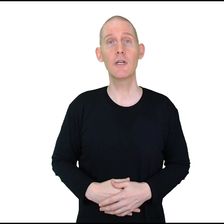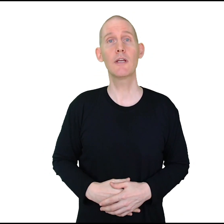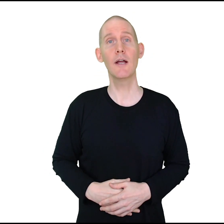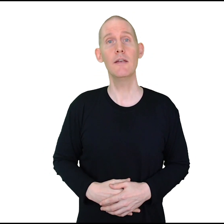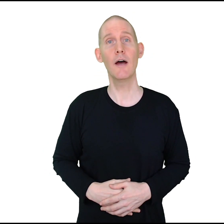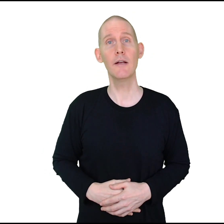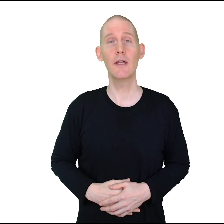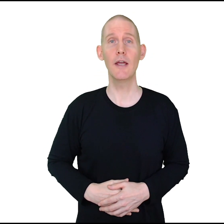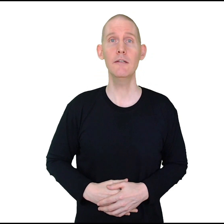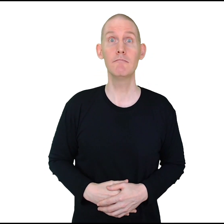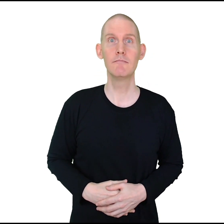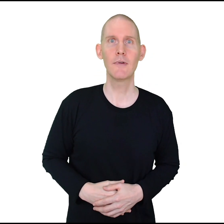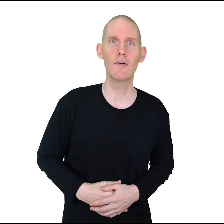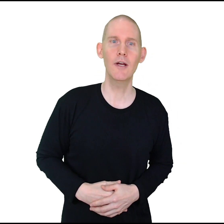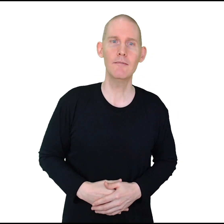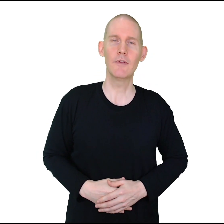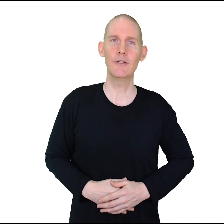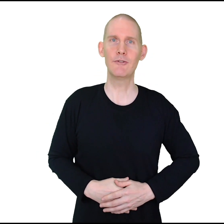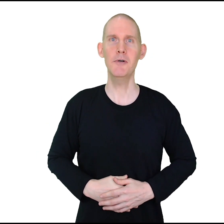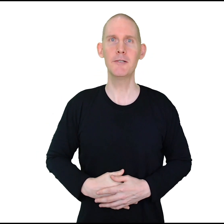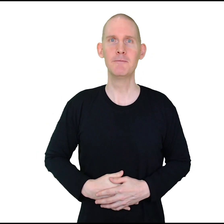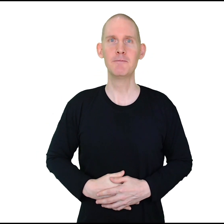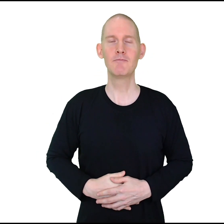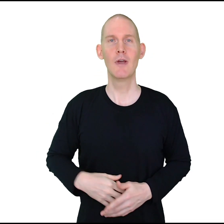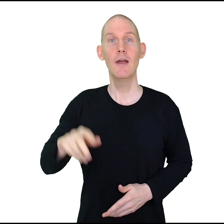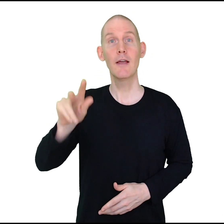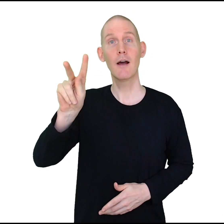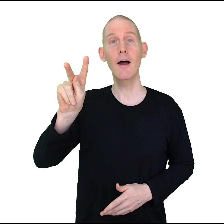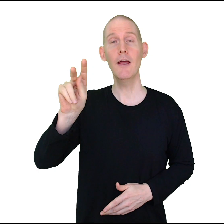kind of nod at the end. All right, let's do it. Kyle,